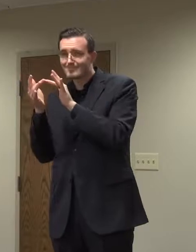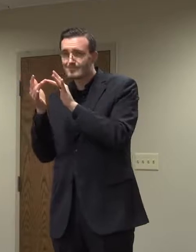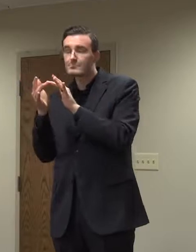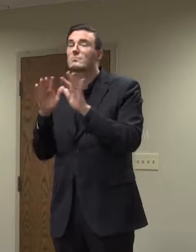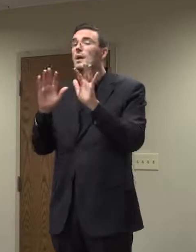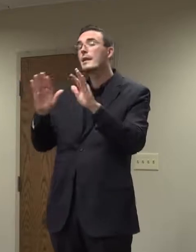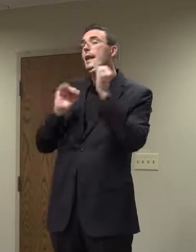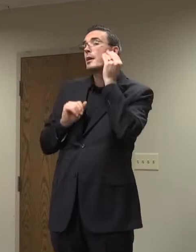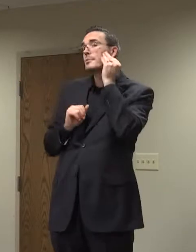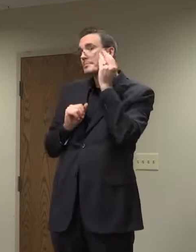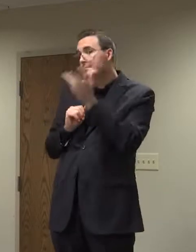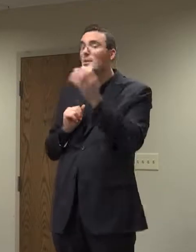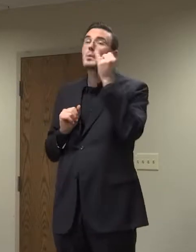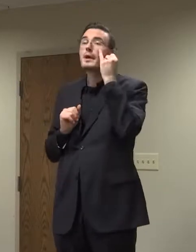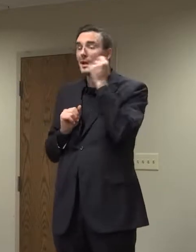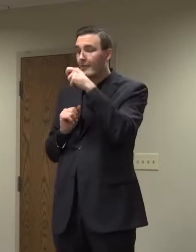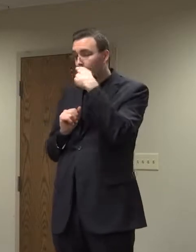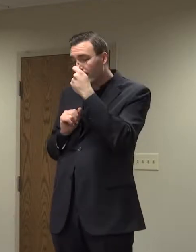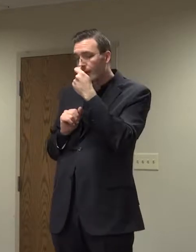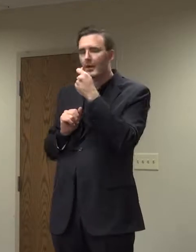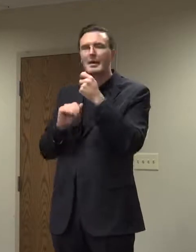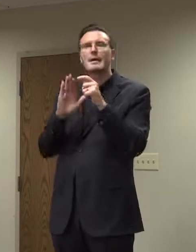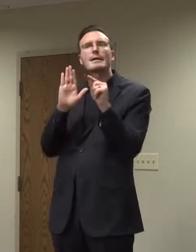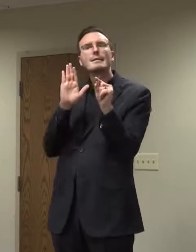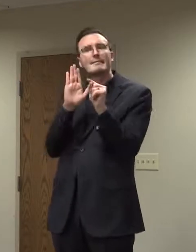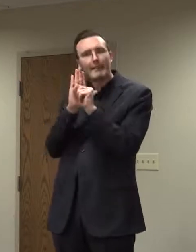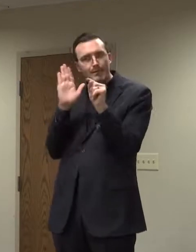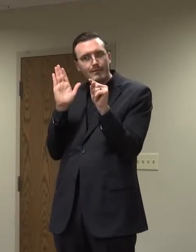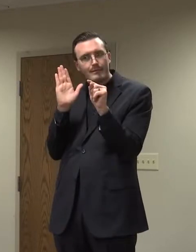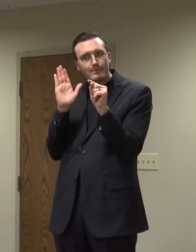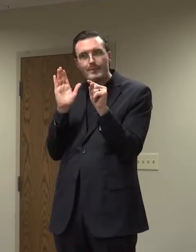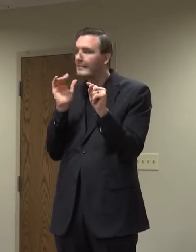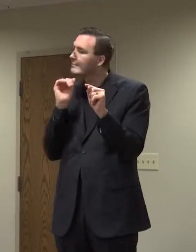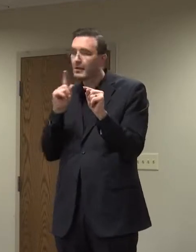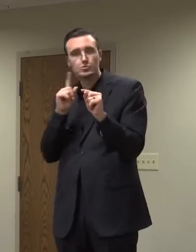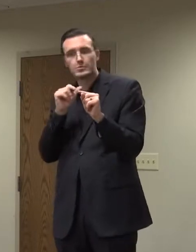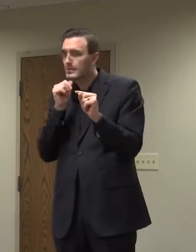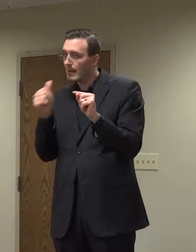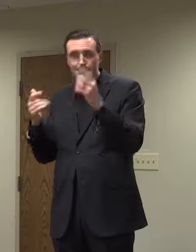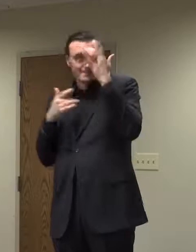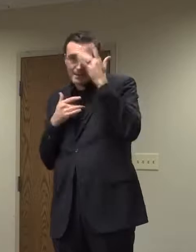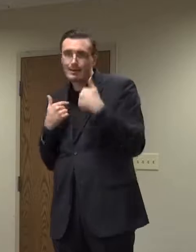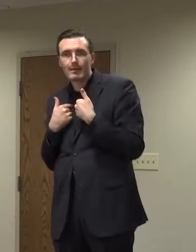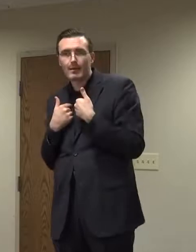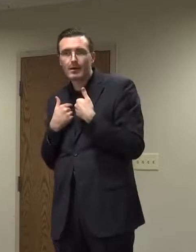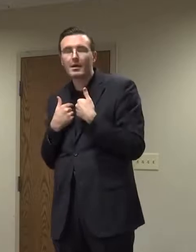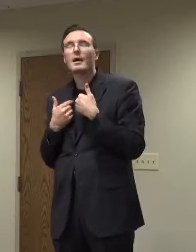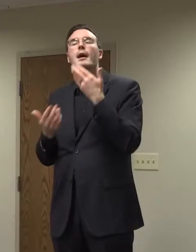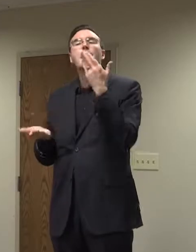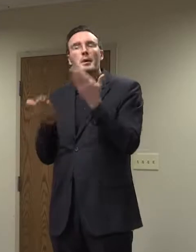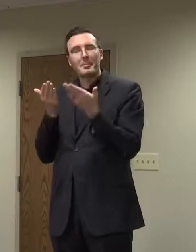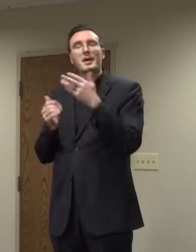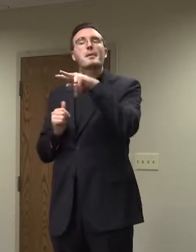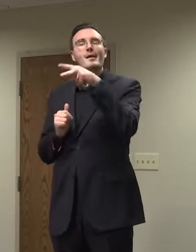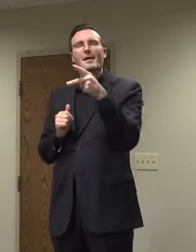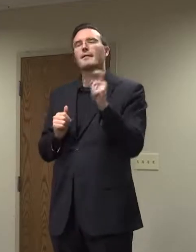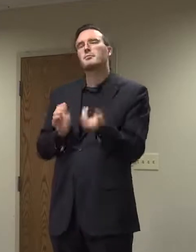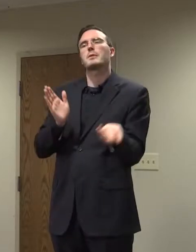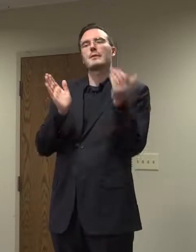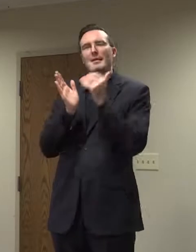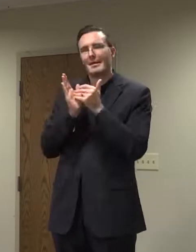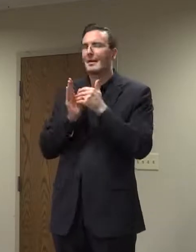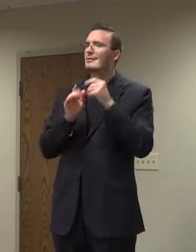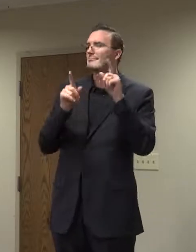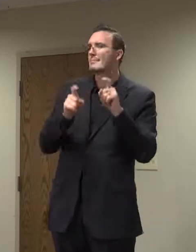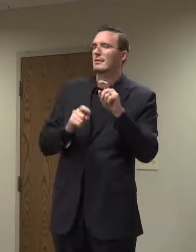testing using the RT-PCR, given our high rates of positive and given the fact that when someone's symptomatic, if it comes back negative, we have a